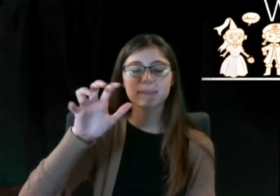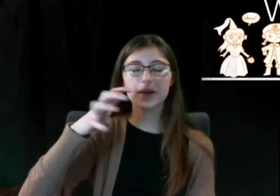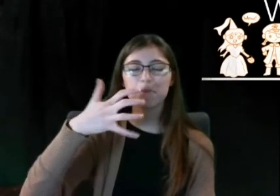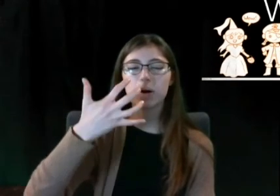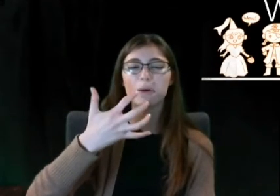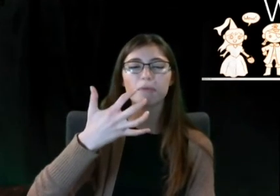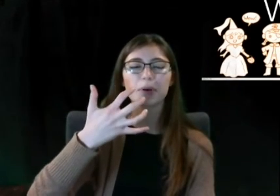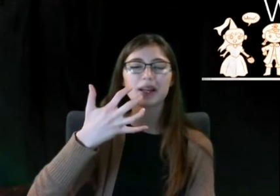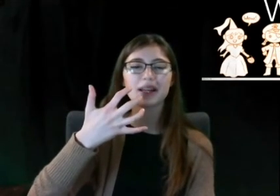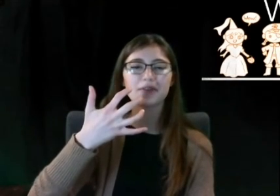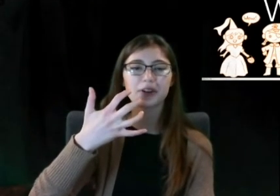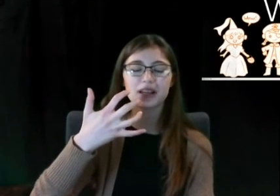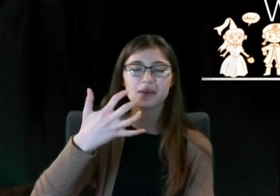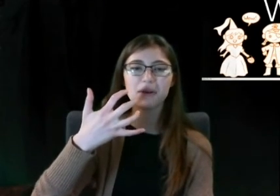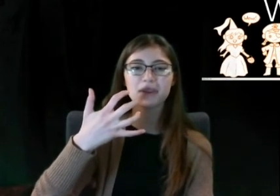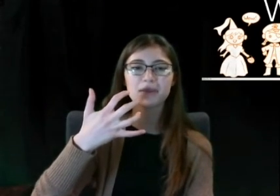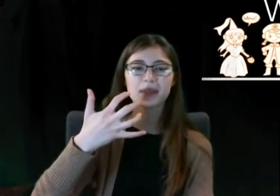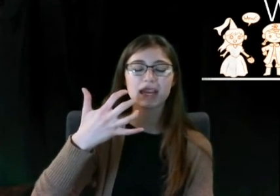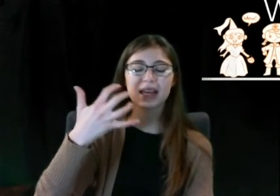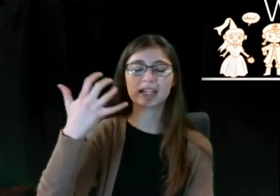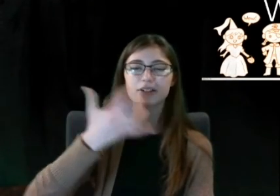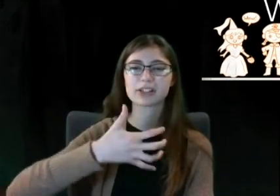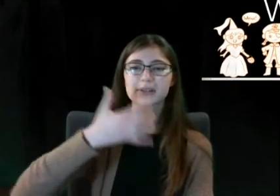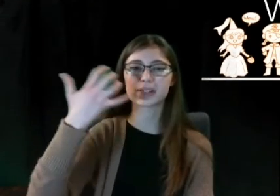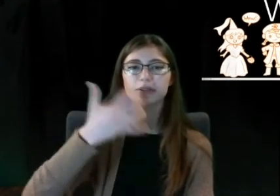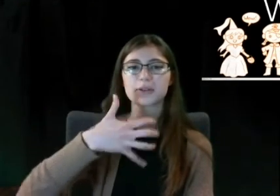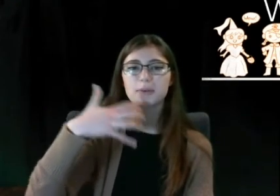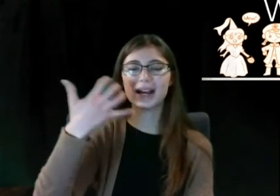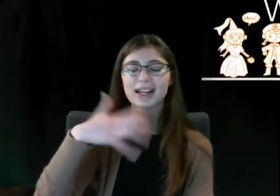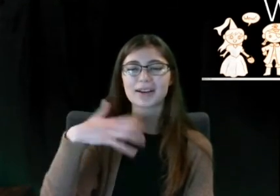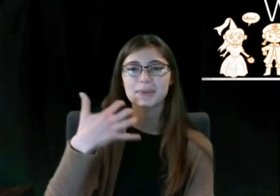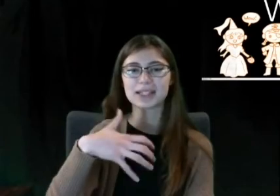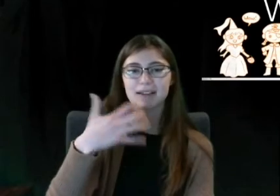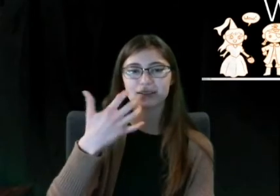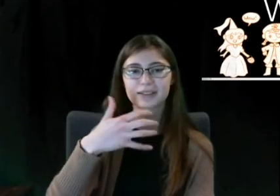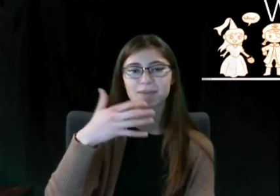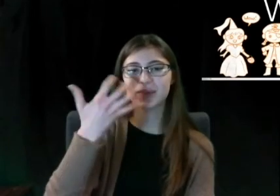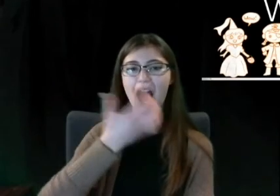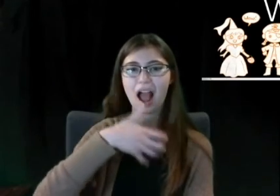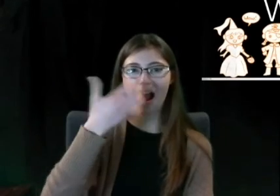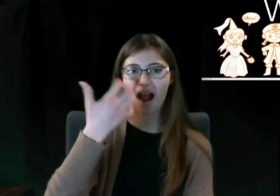palm forward in front of your mouth, and you're just going to wag it up and down a little.